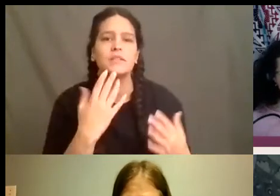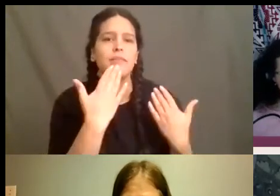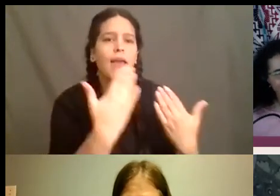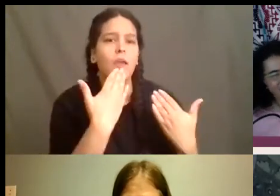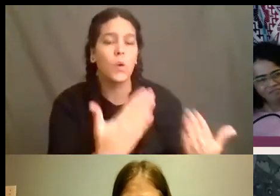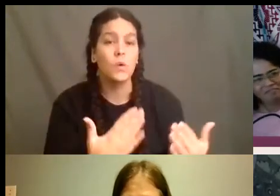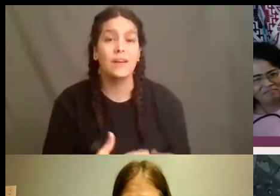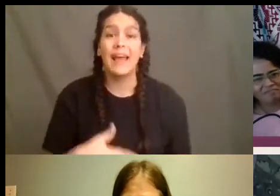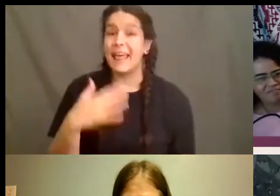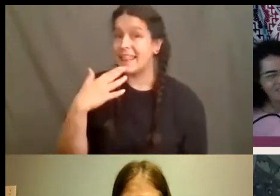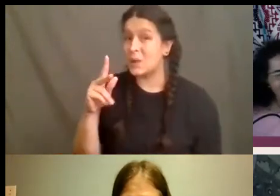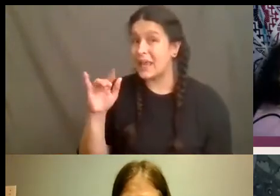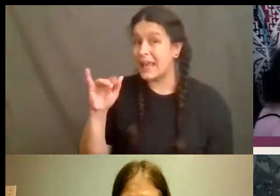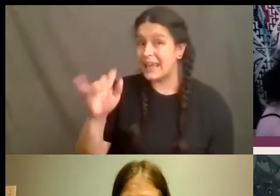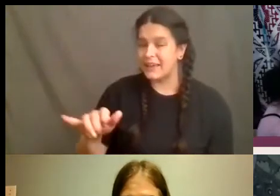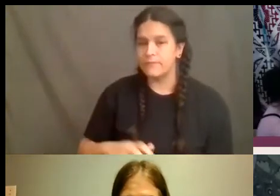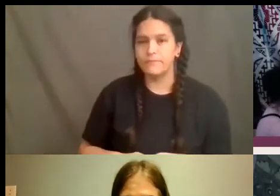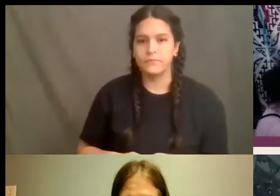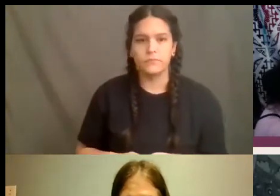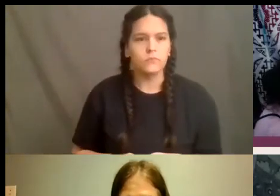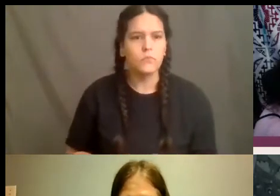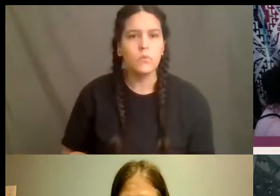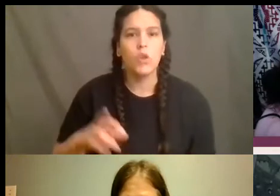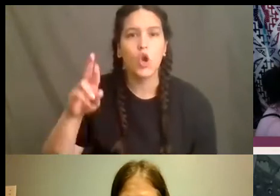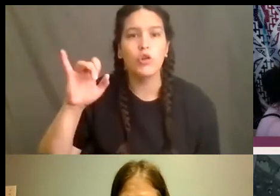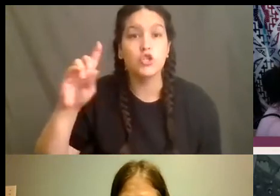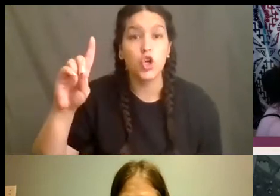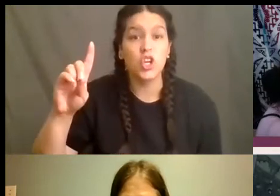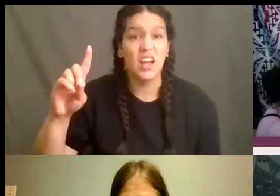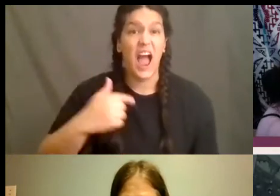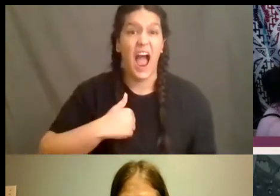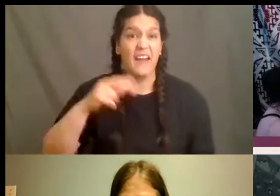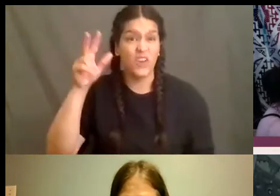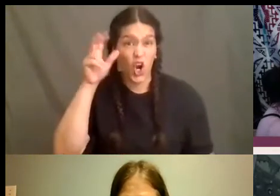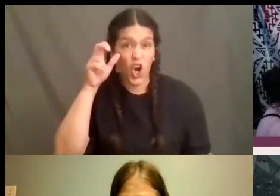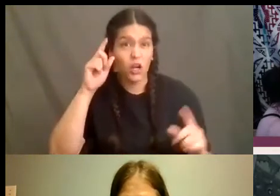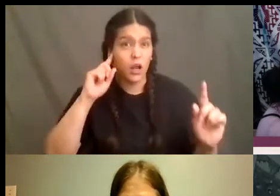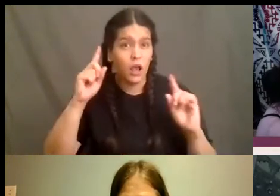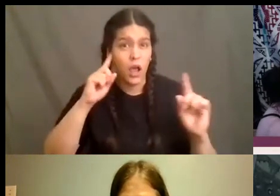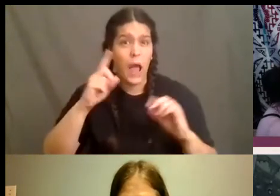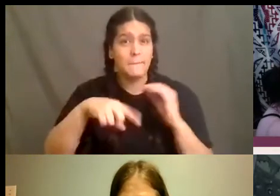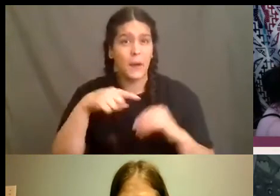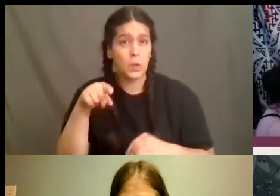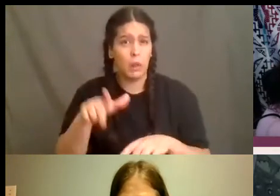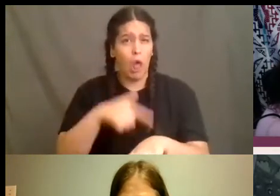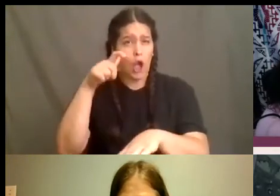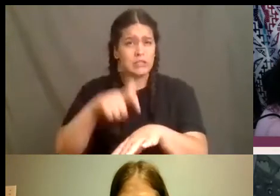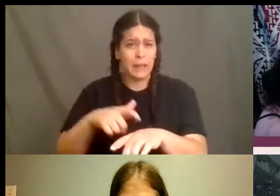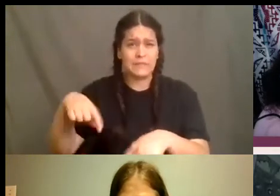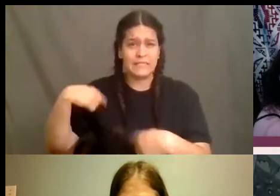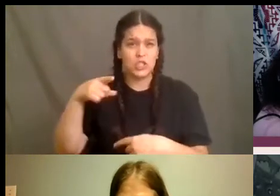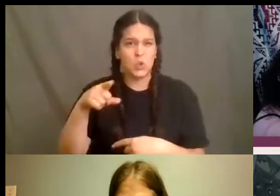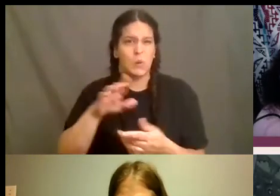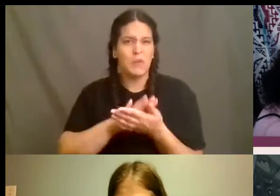Thanks, Kitty. Well, I've heard about you for a long time, ever since you became the